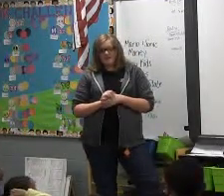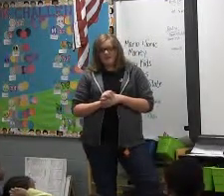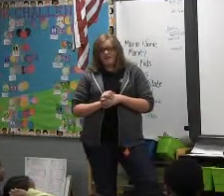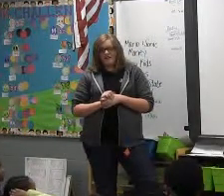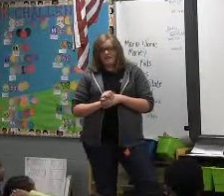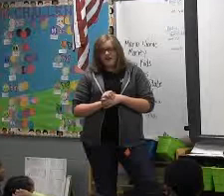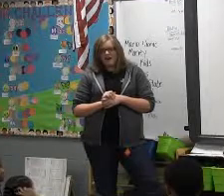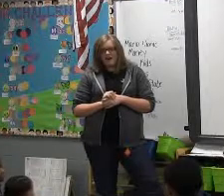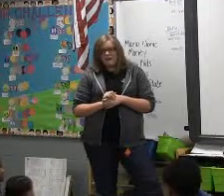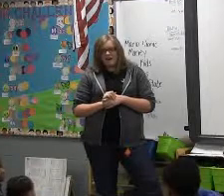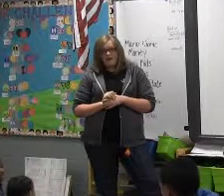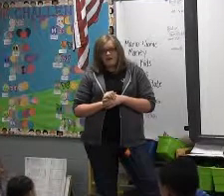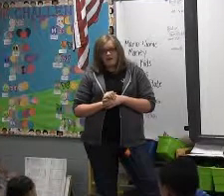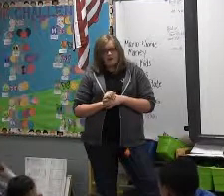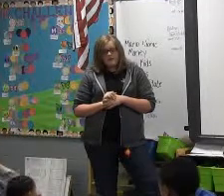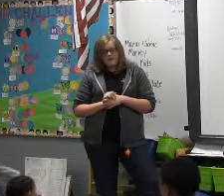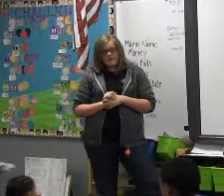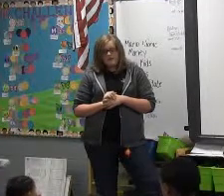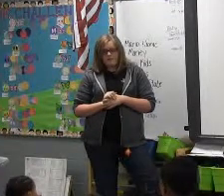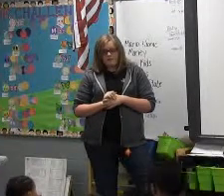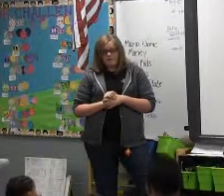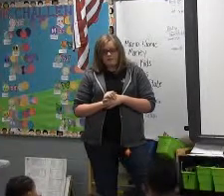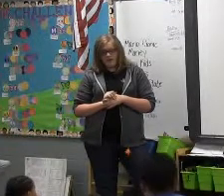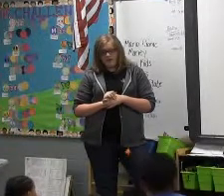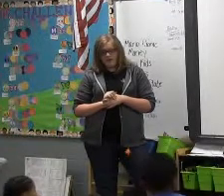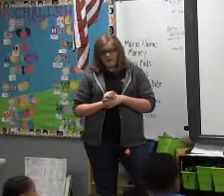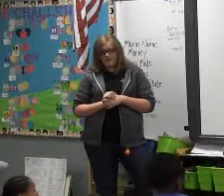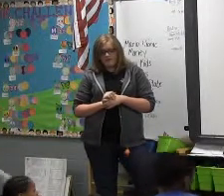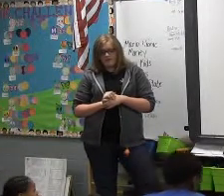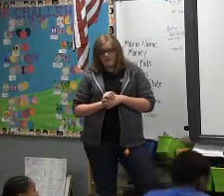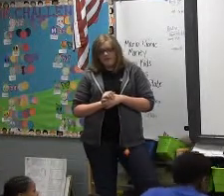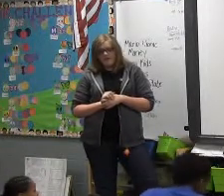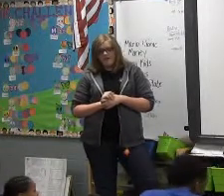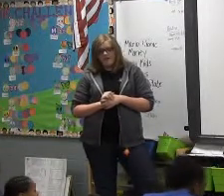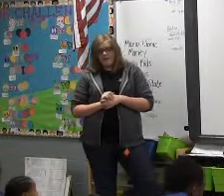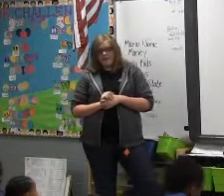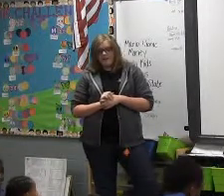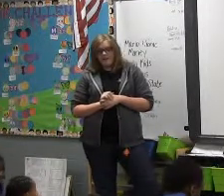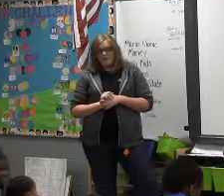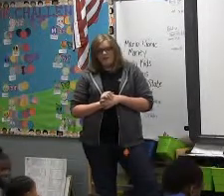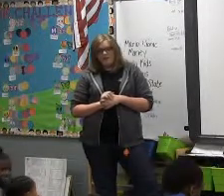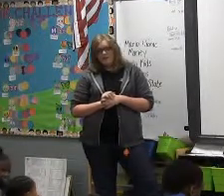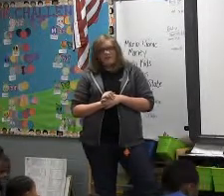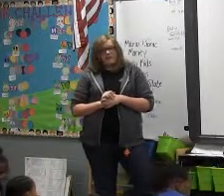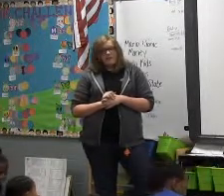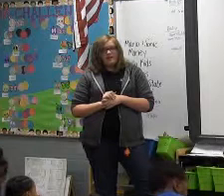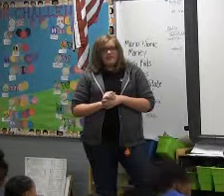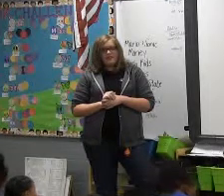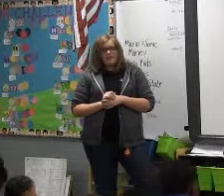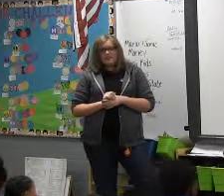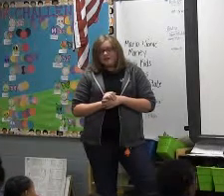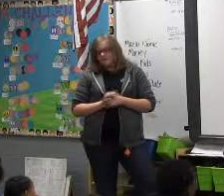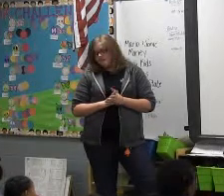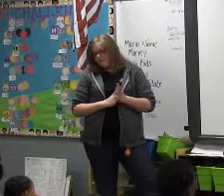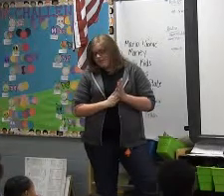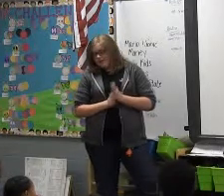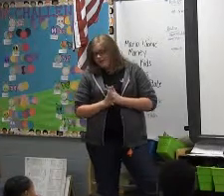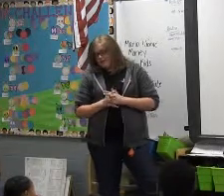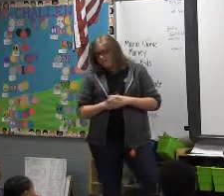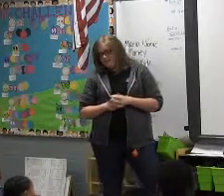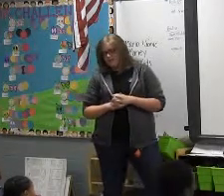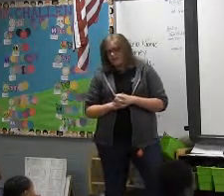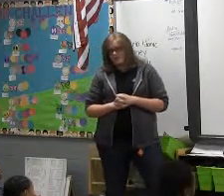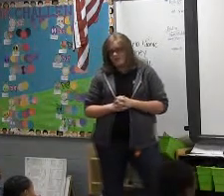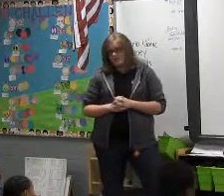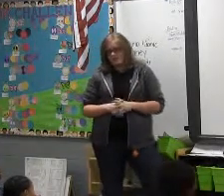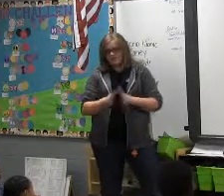You guys ever get like loud and Miss Montgomery wants you guys to be really quiet? Yes. Alright, so instead of having to yell really